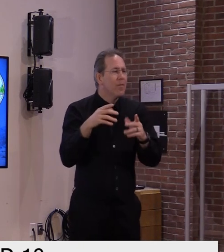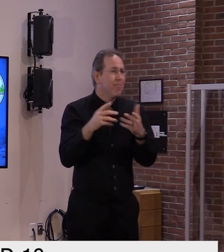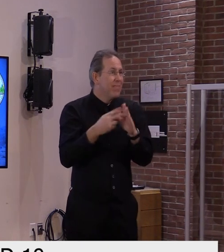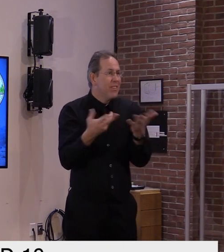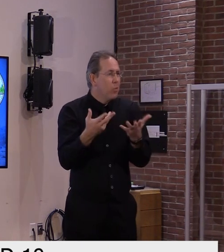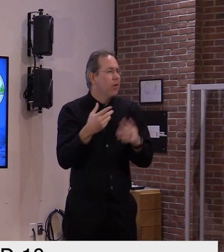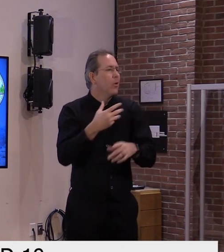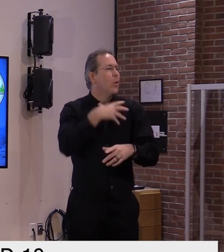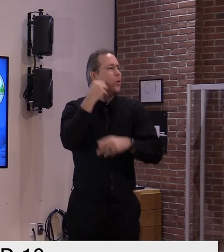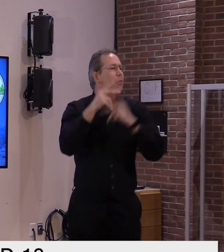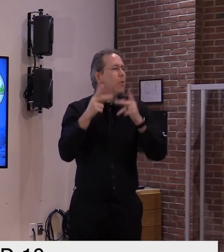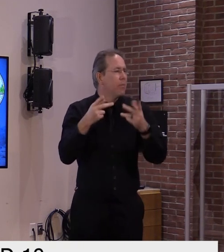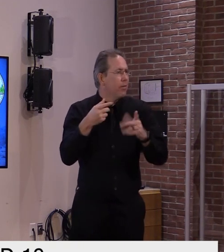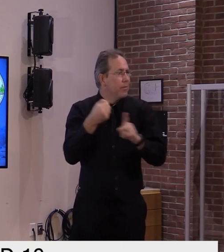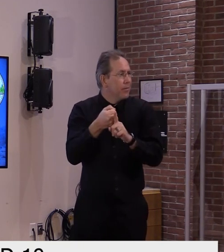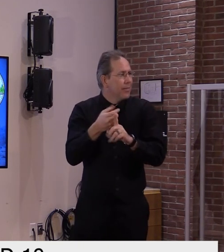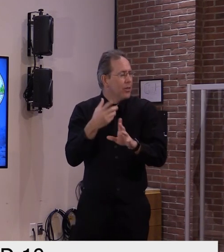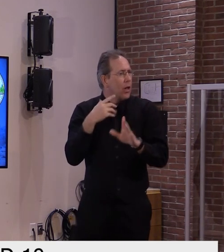All right, great. Thanks, Governor.